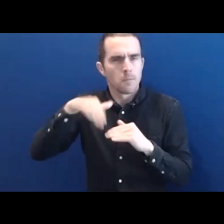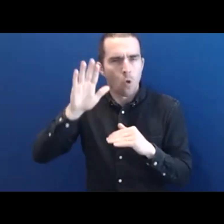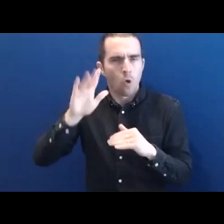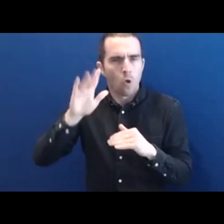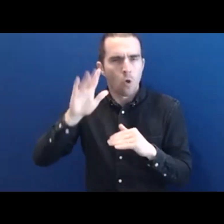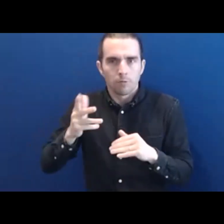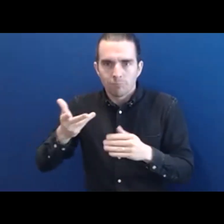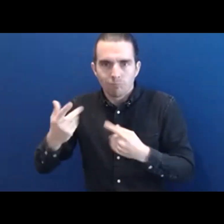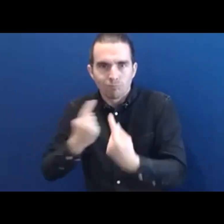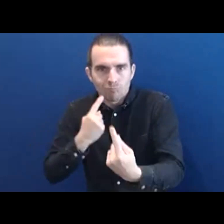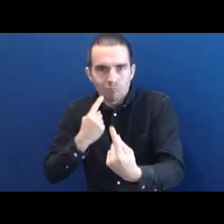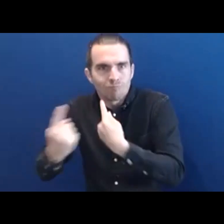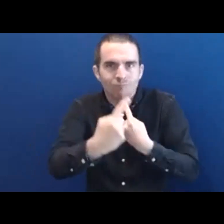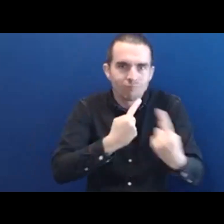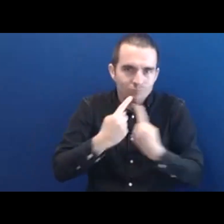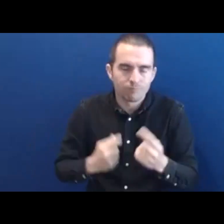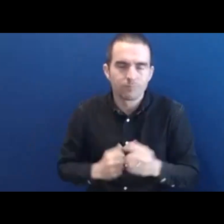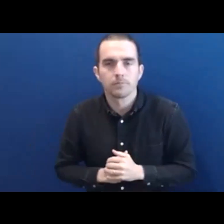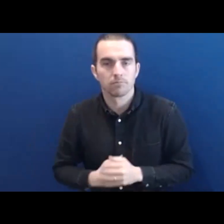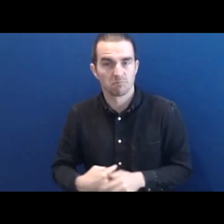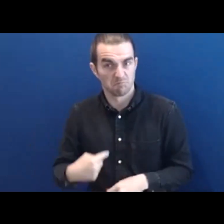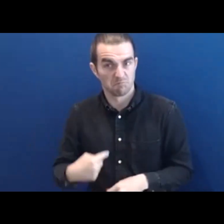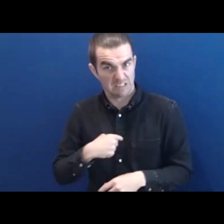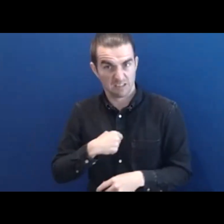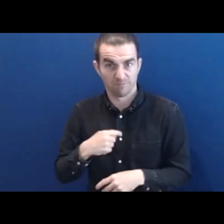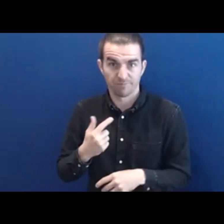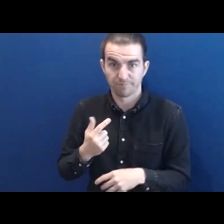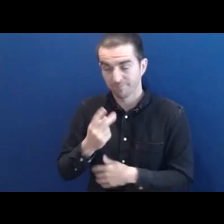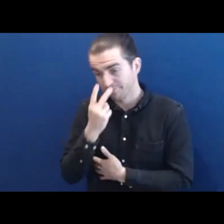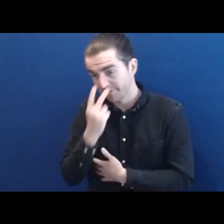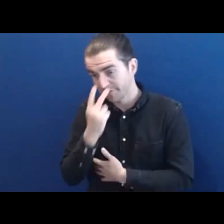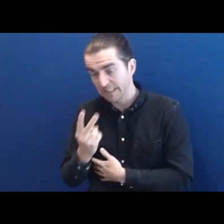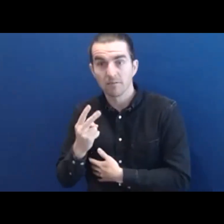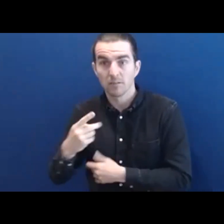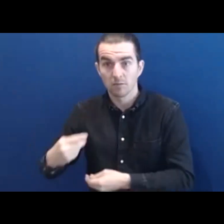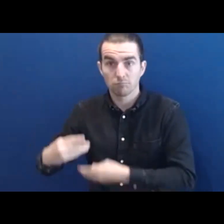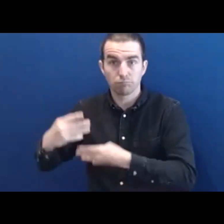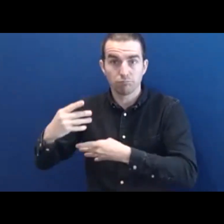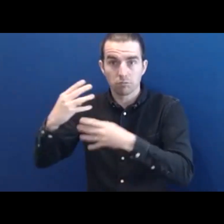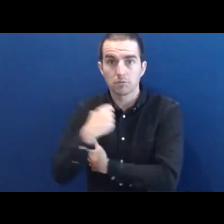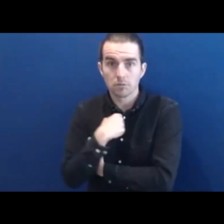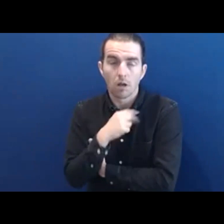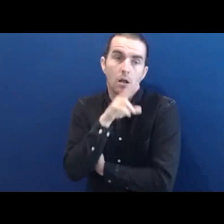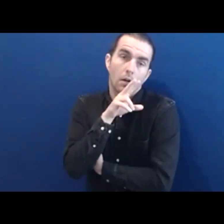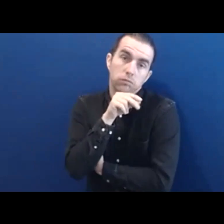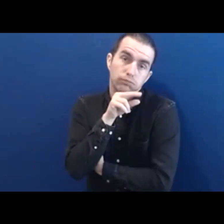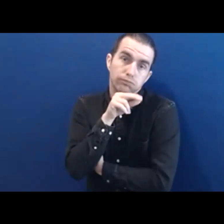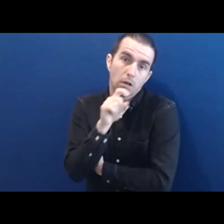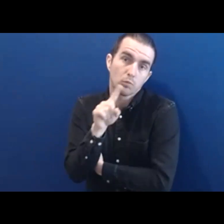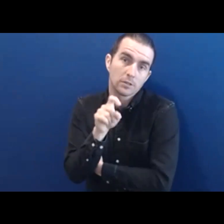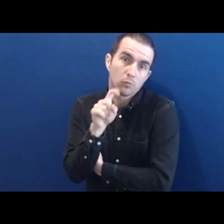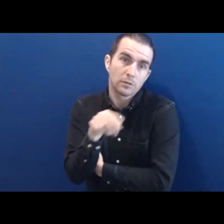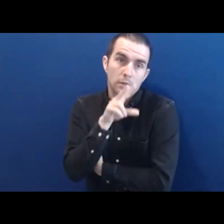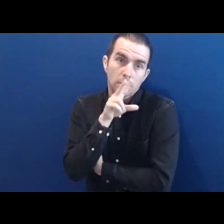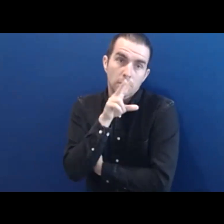the chat box. So I'm going to dive straight in, and hopefully I'll kind of represent them as well as I